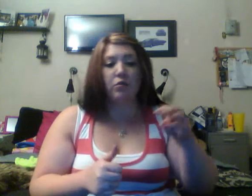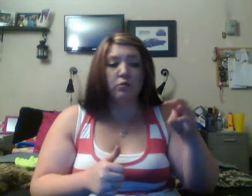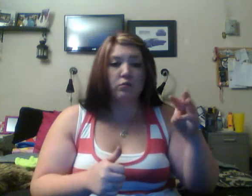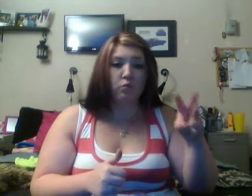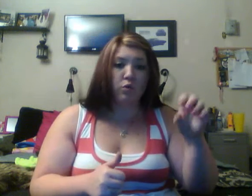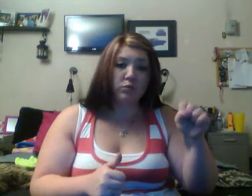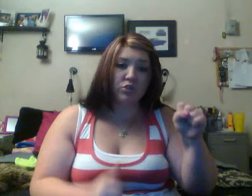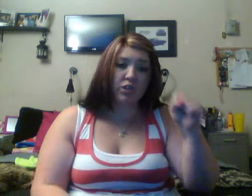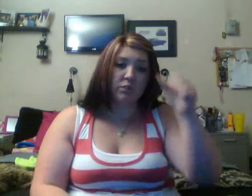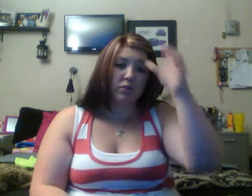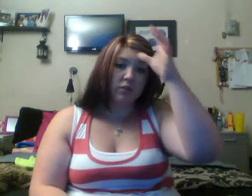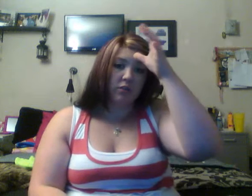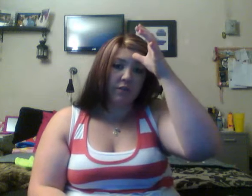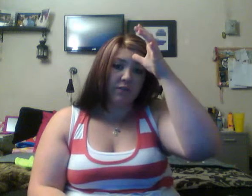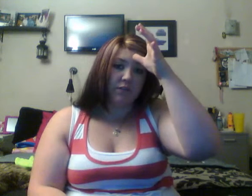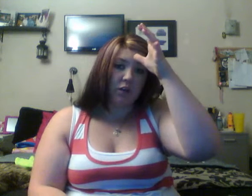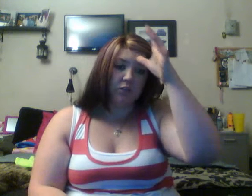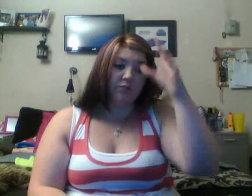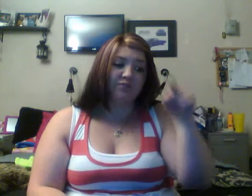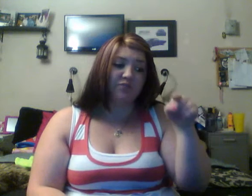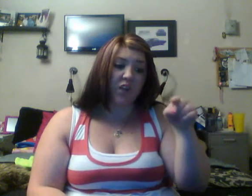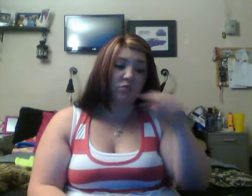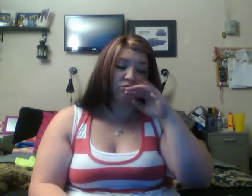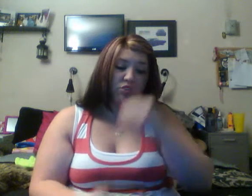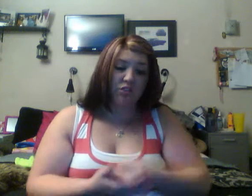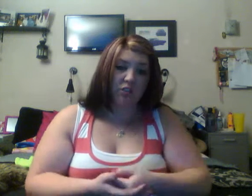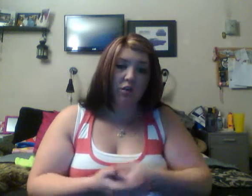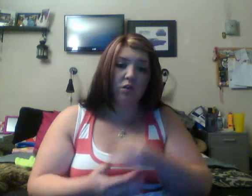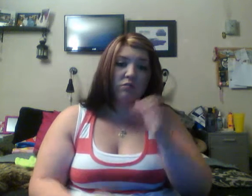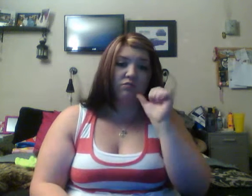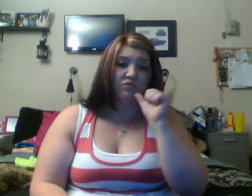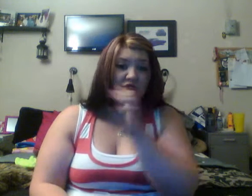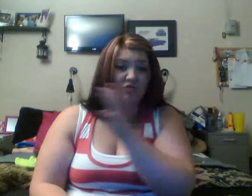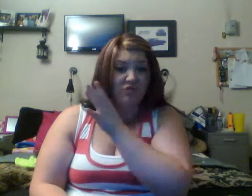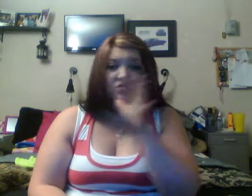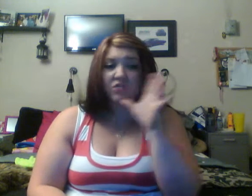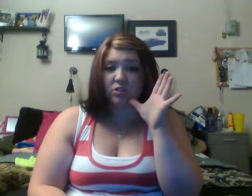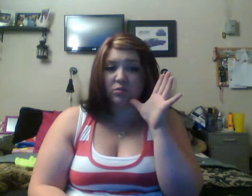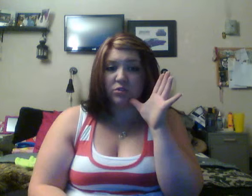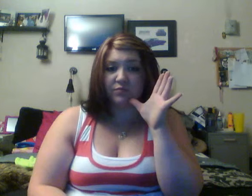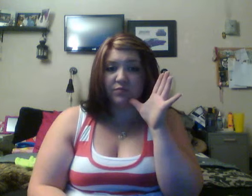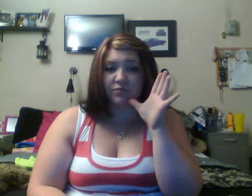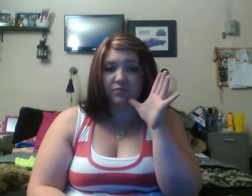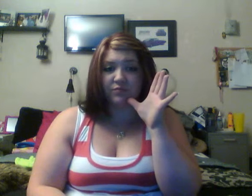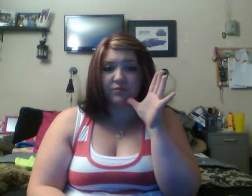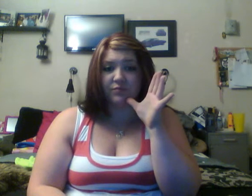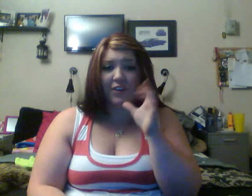was the son of a tenant farmer. His brother was a tenant farmer. It didn't take young John very long to realize